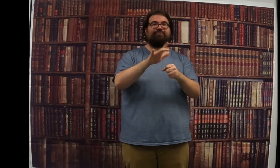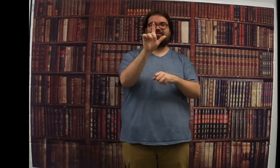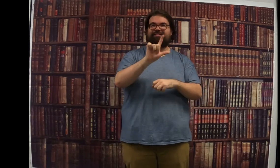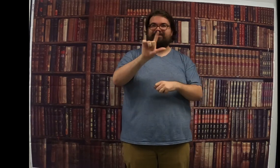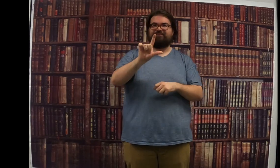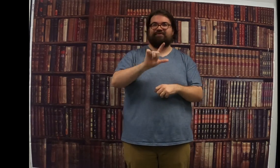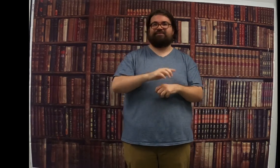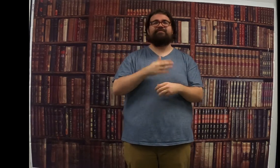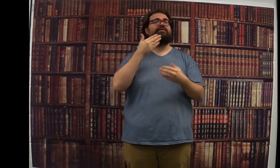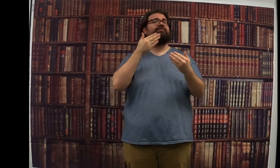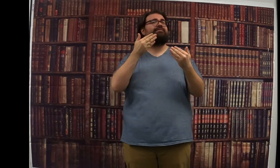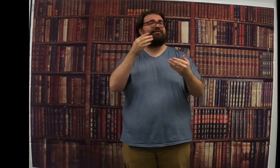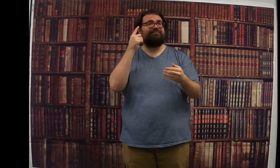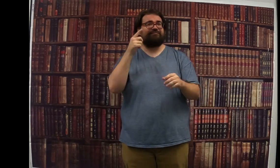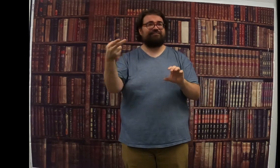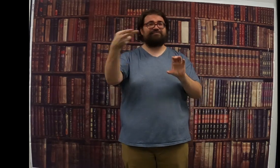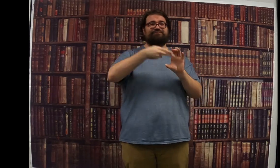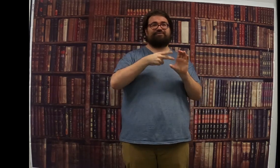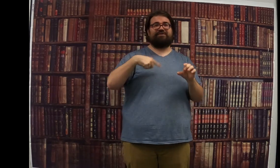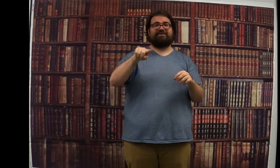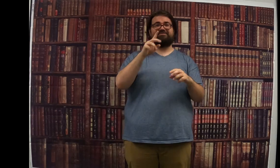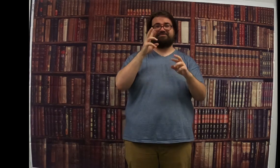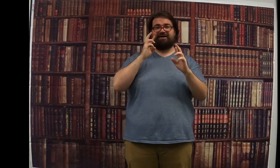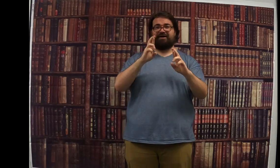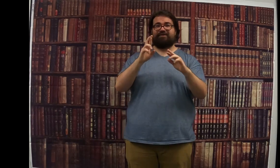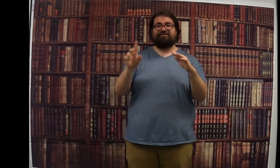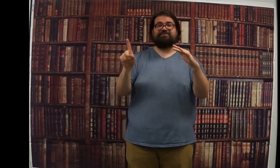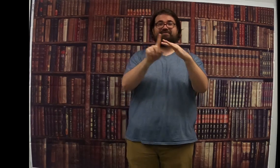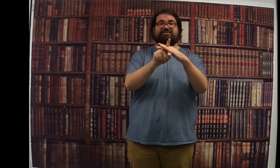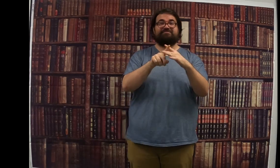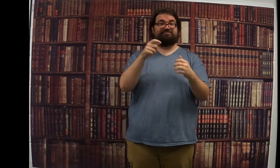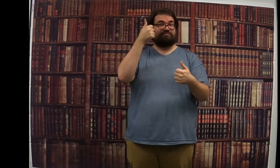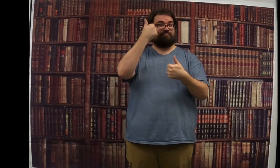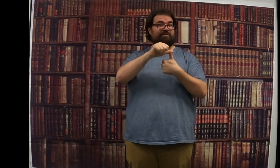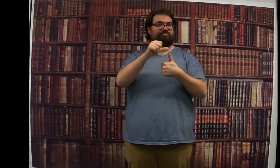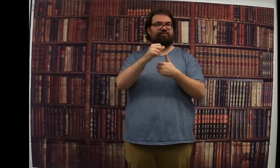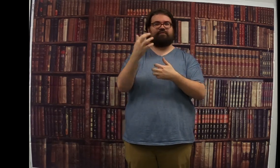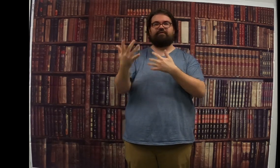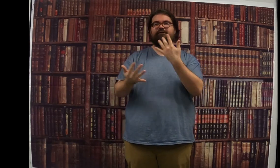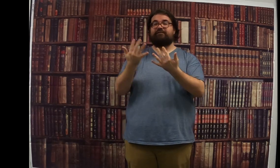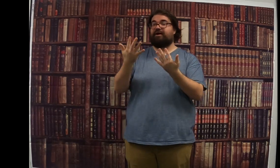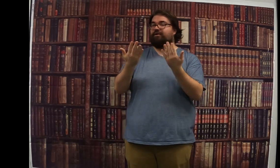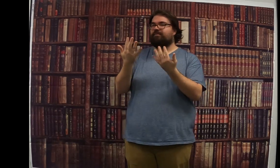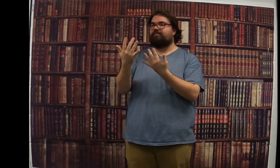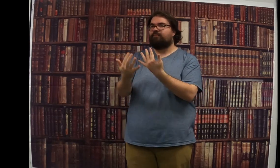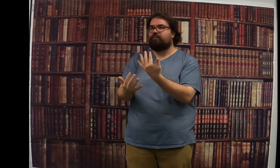Thank you for joining us, honored guests, and remember, the fire may burn low, but the stories are ever glowing.